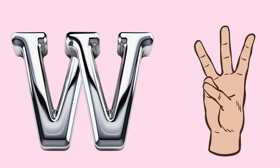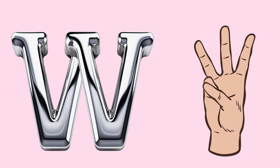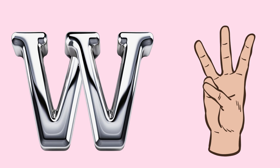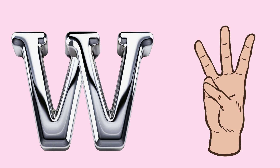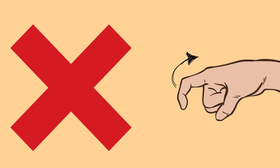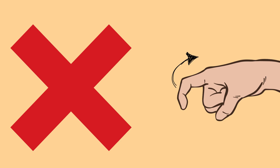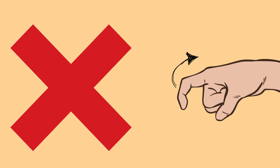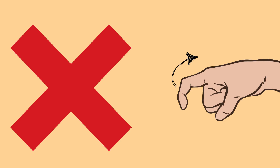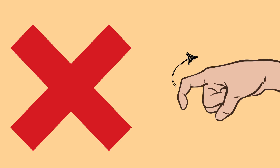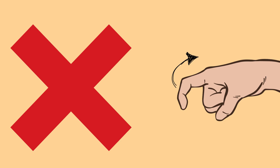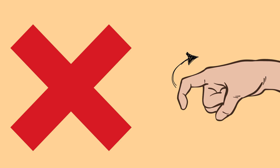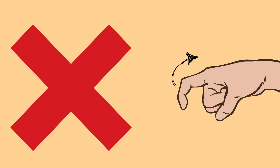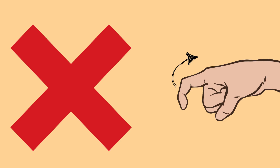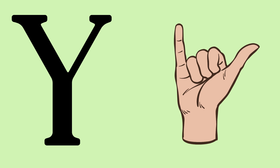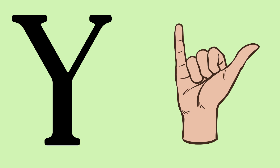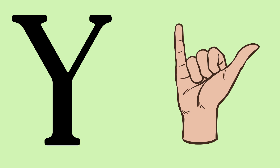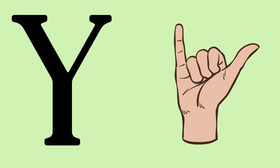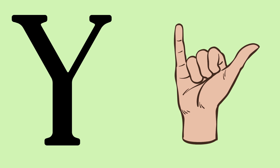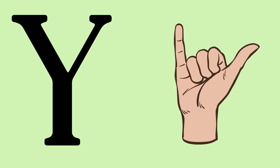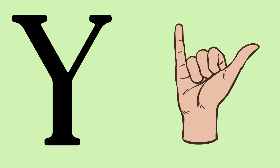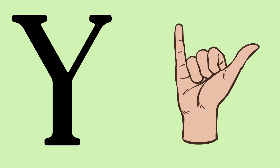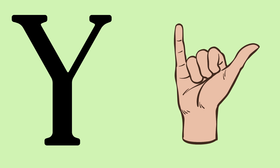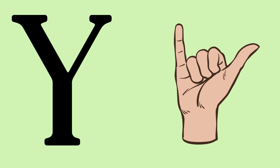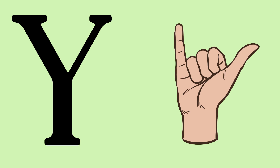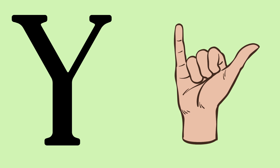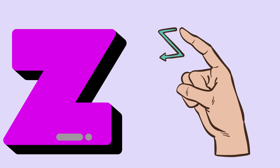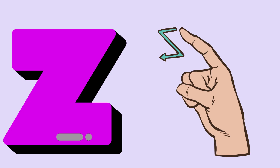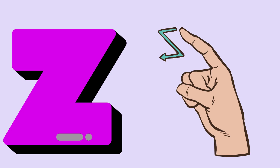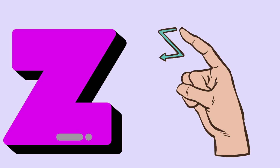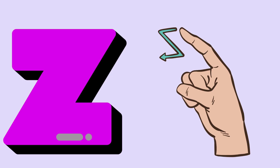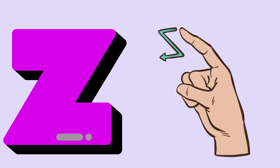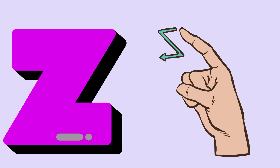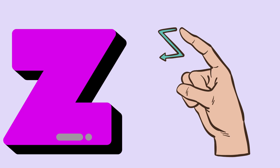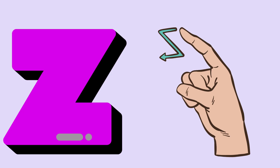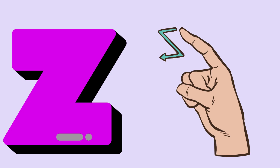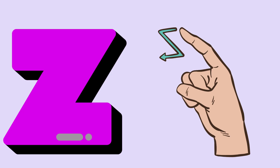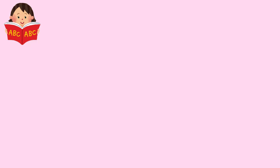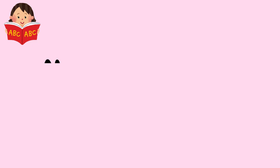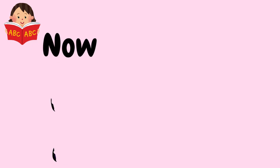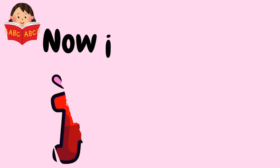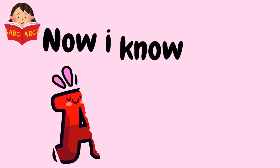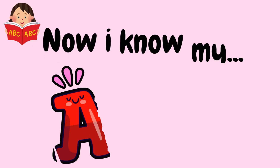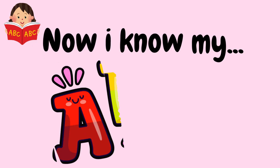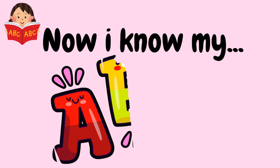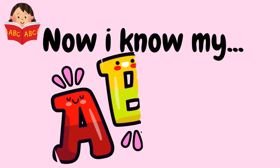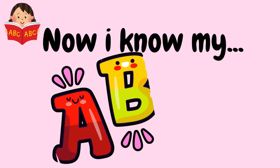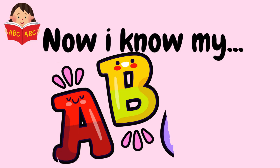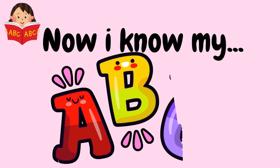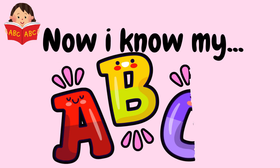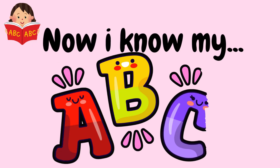W, X, Y, and Z. Now I know